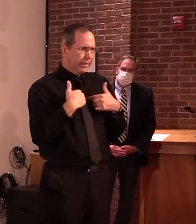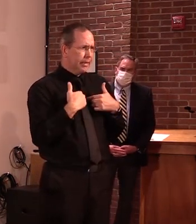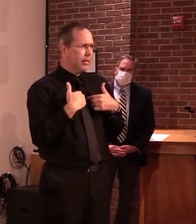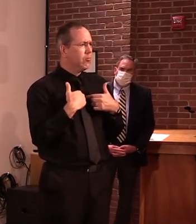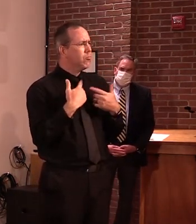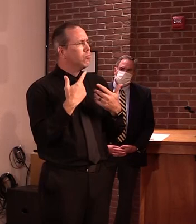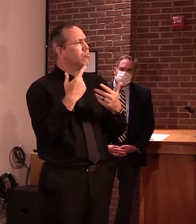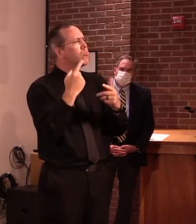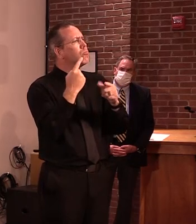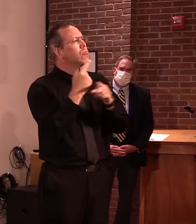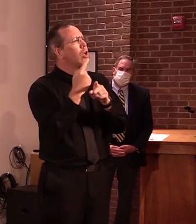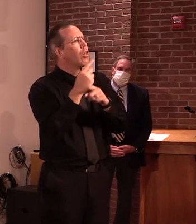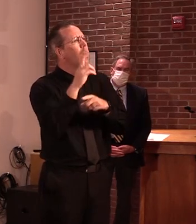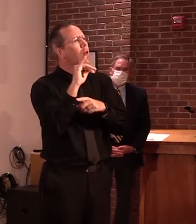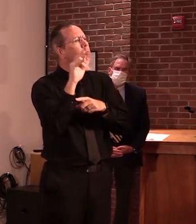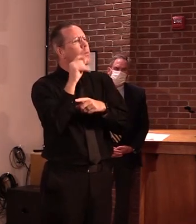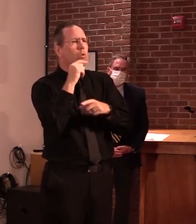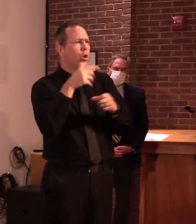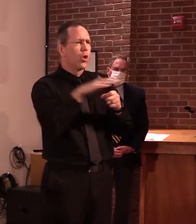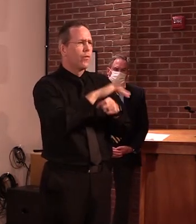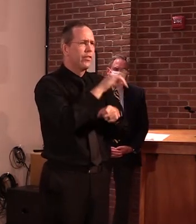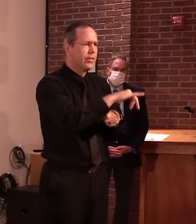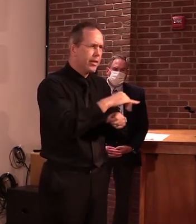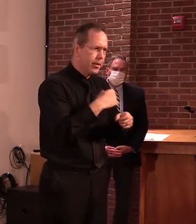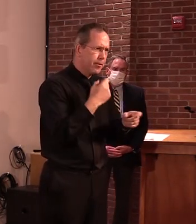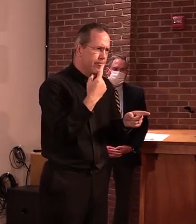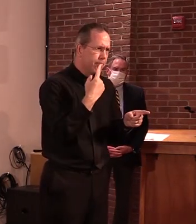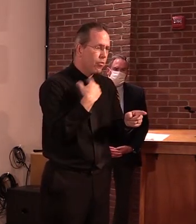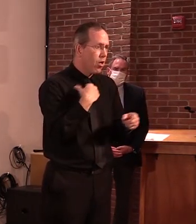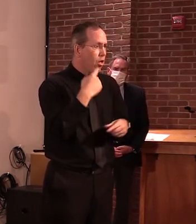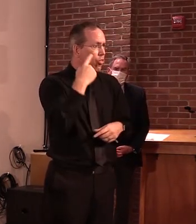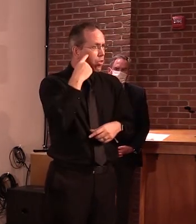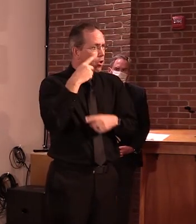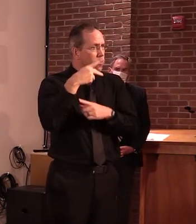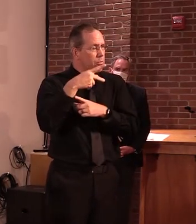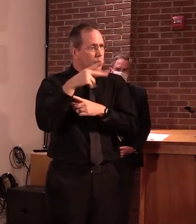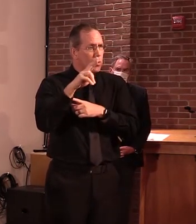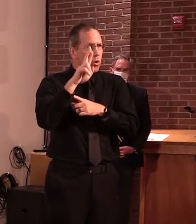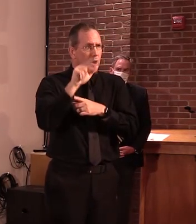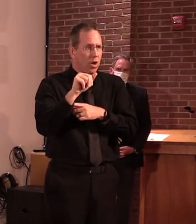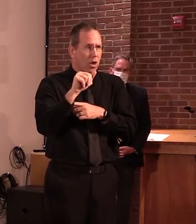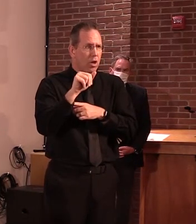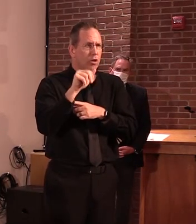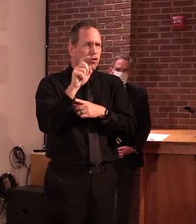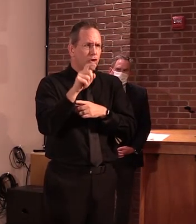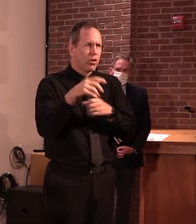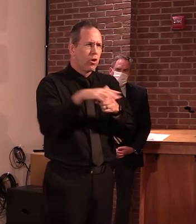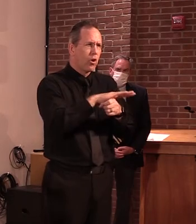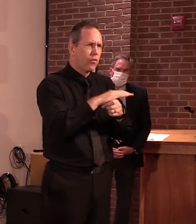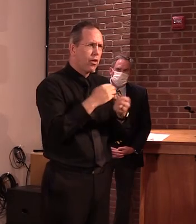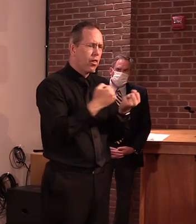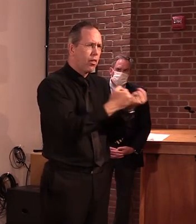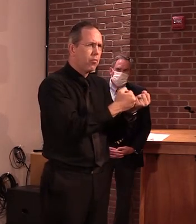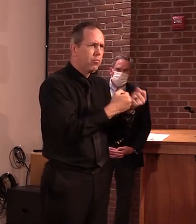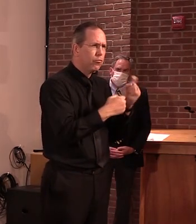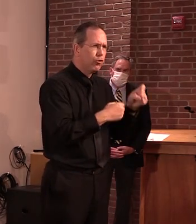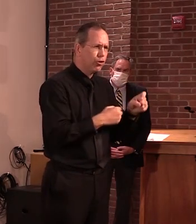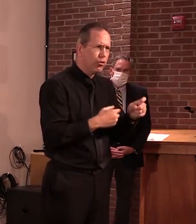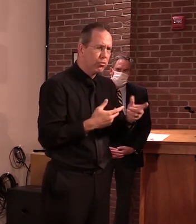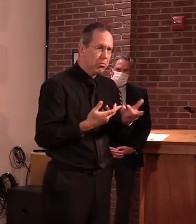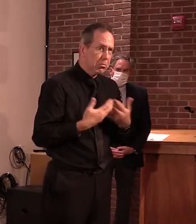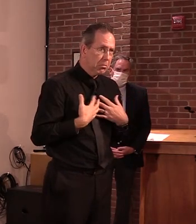traditional UI for some reason, but I thought that the POA picked them up if they weren't covered